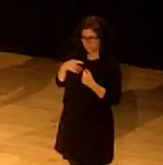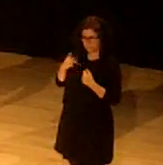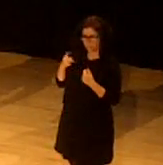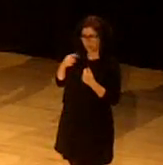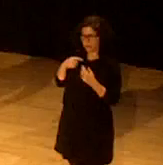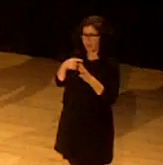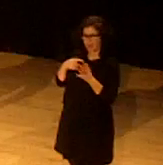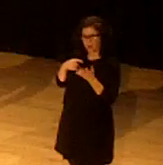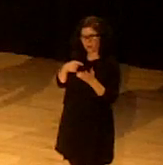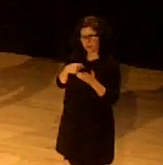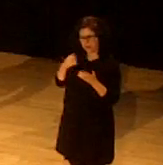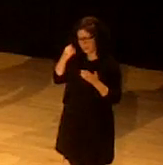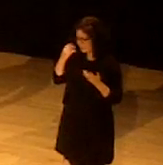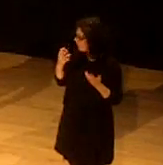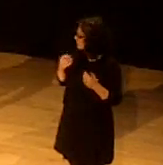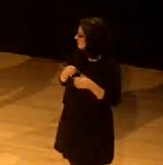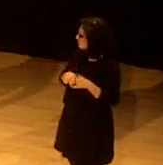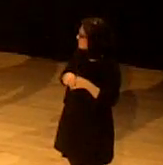I imagine...